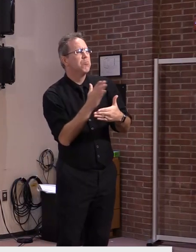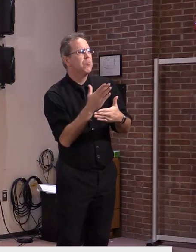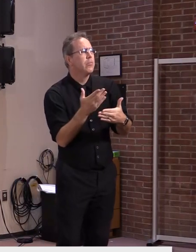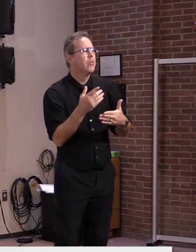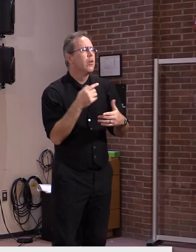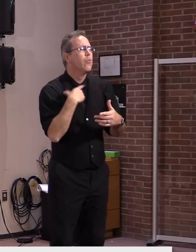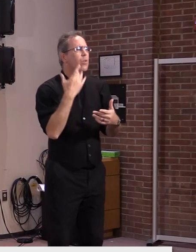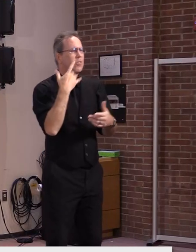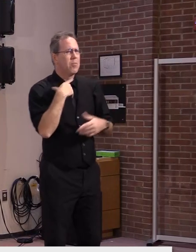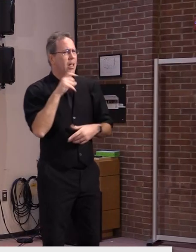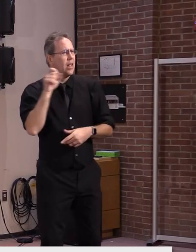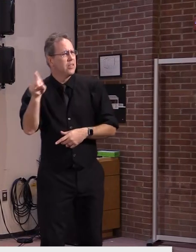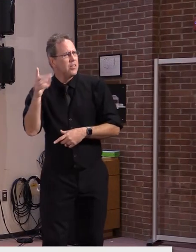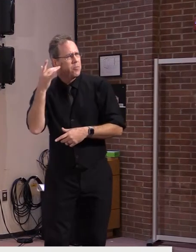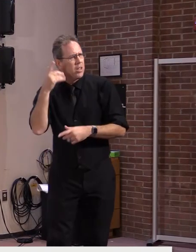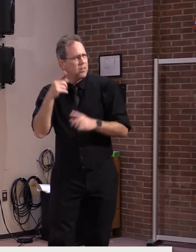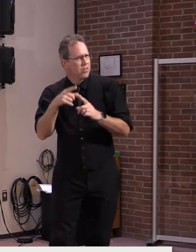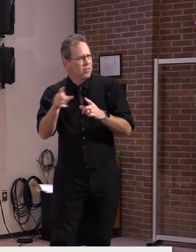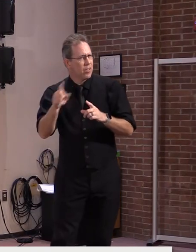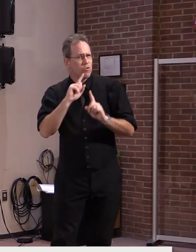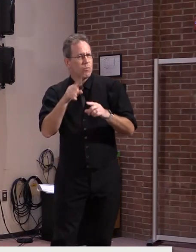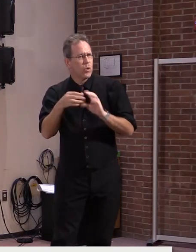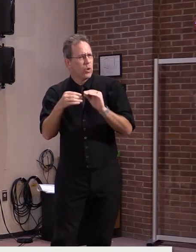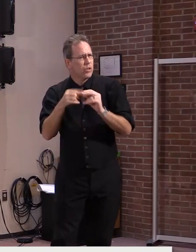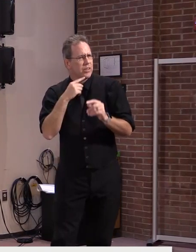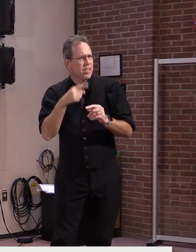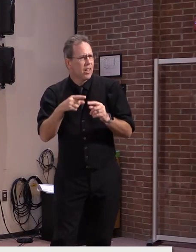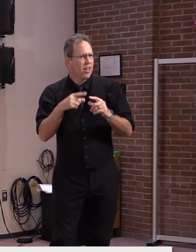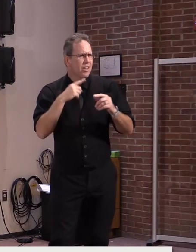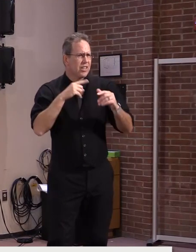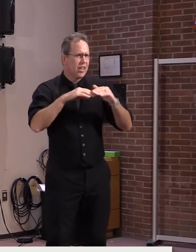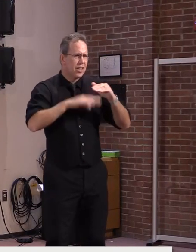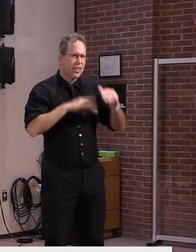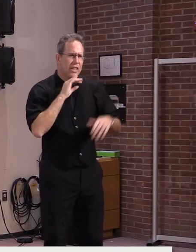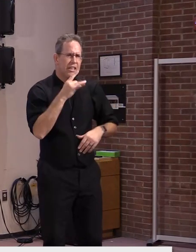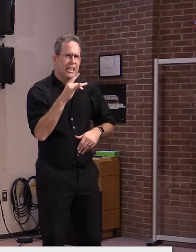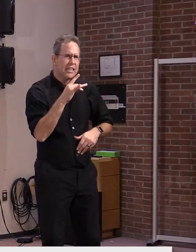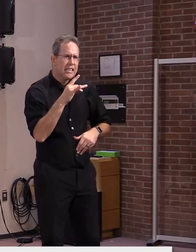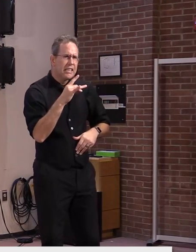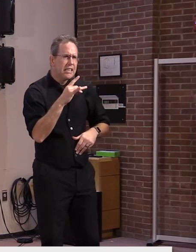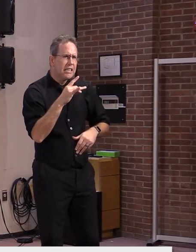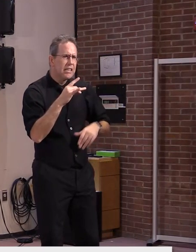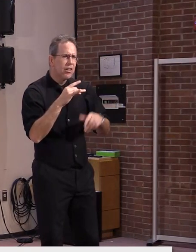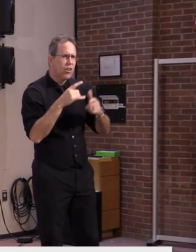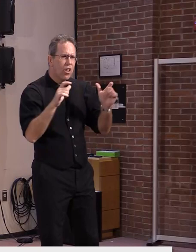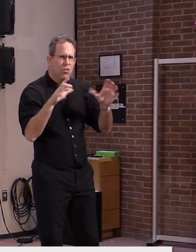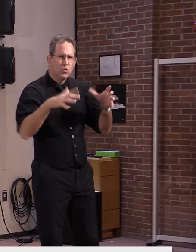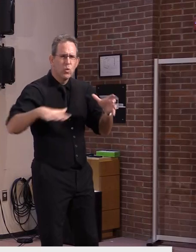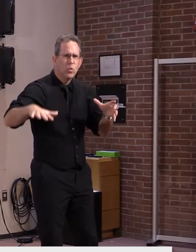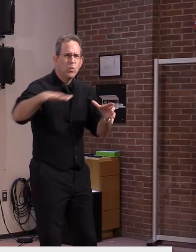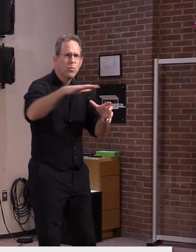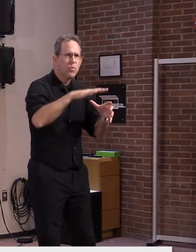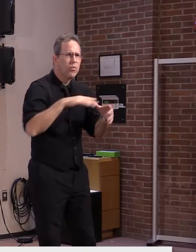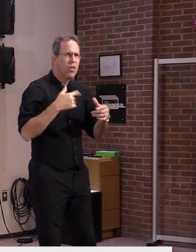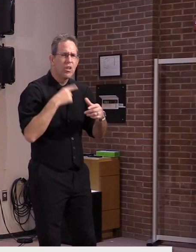saw a report that it was people under 18 that are the biggest group, and I just wanted to